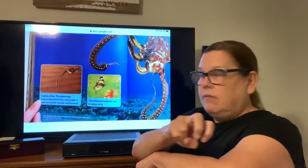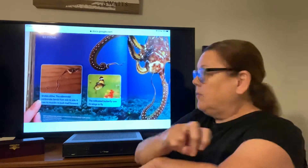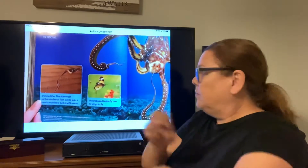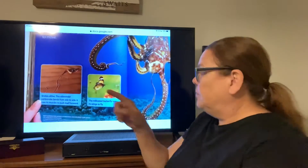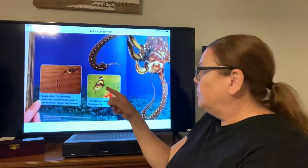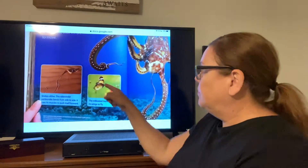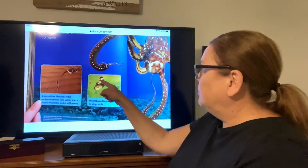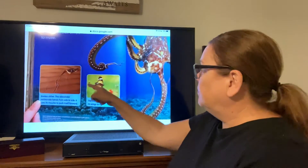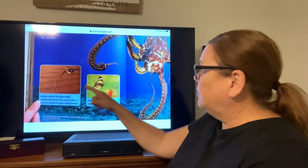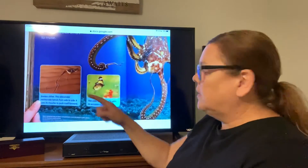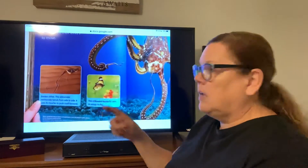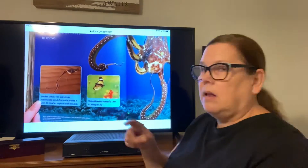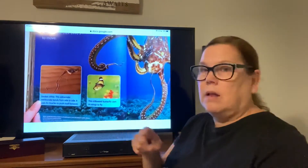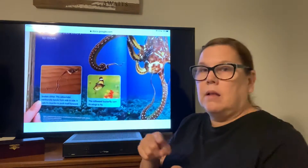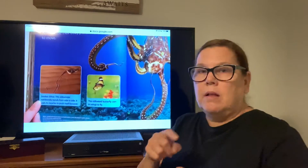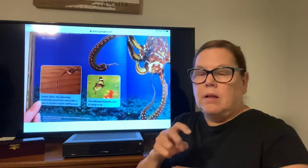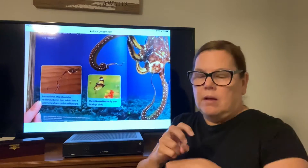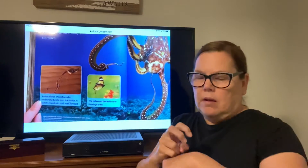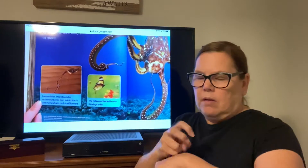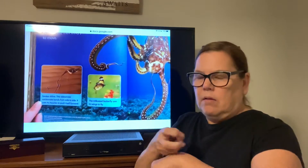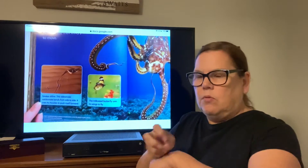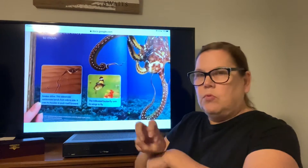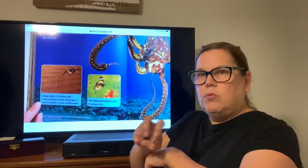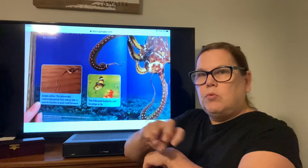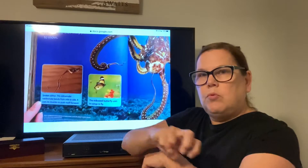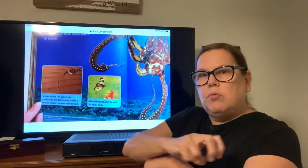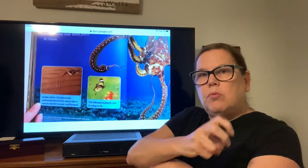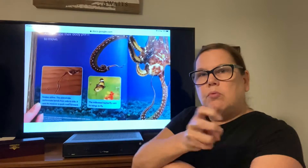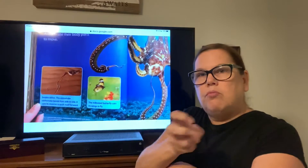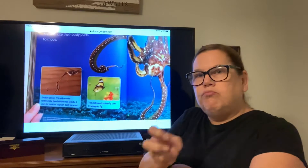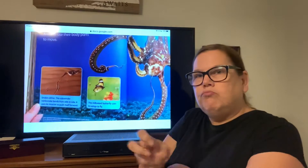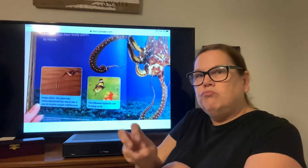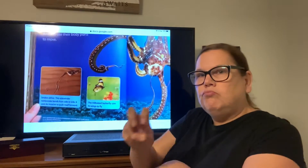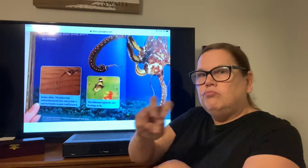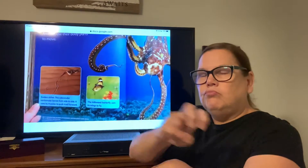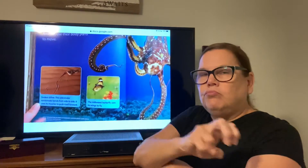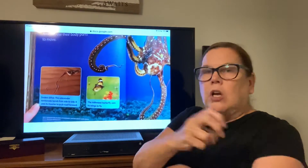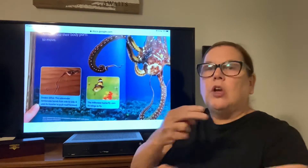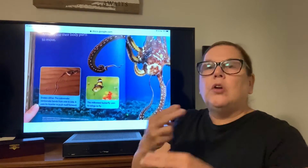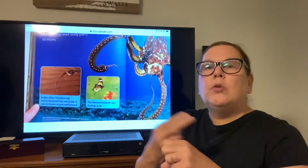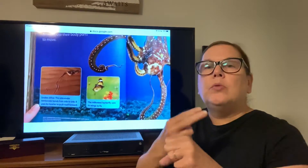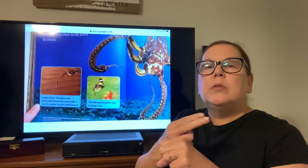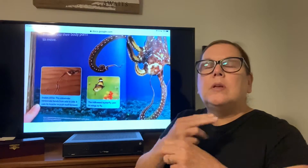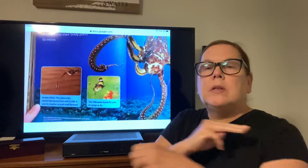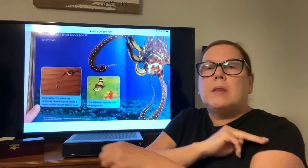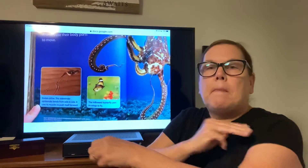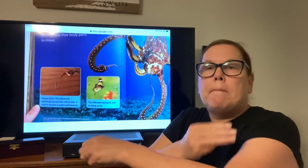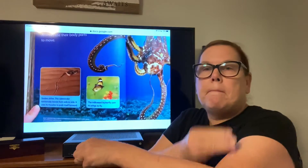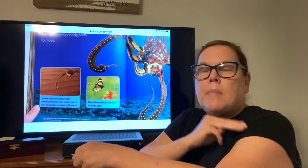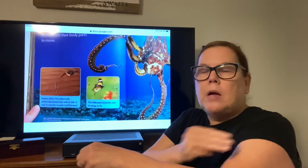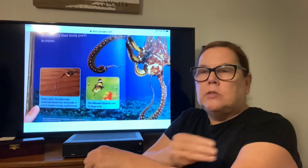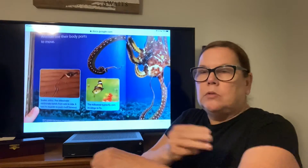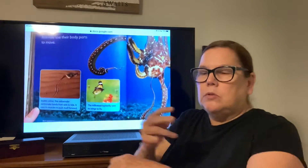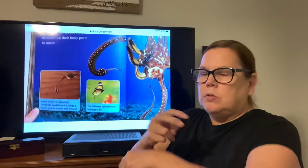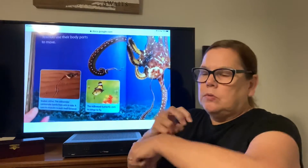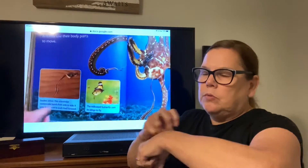sidewinder rattlesnake bends from side to side. It uses its muscles to push itself forward. Okay,